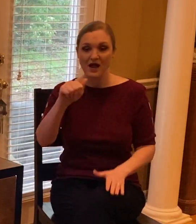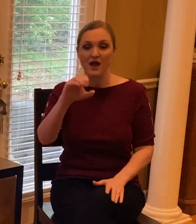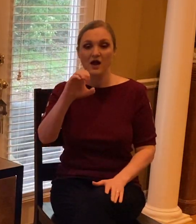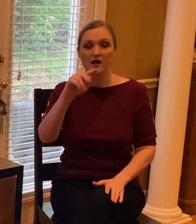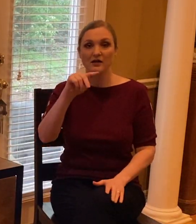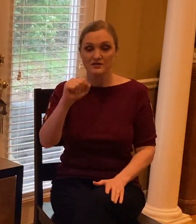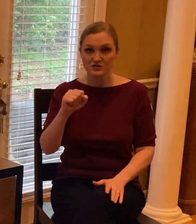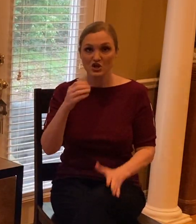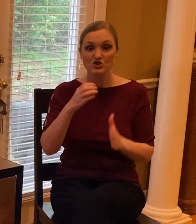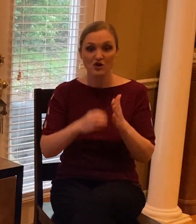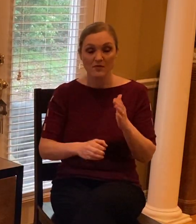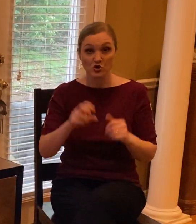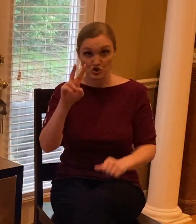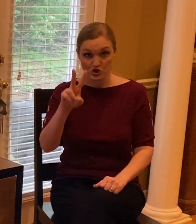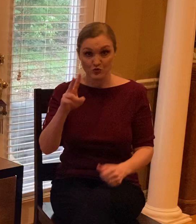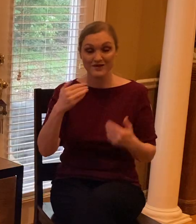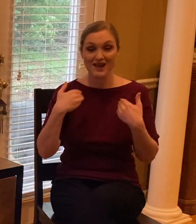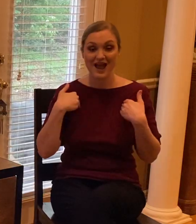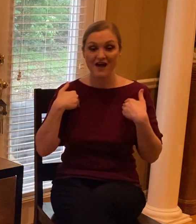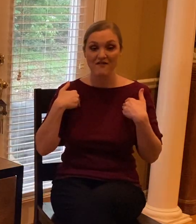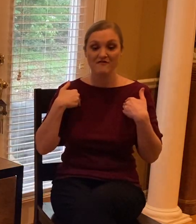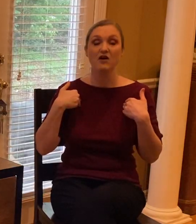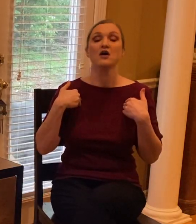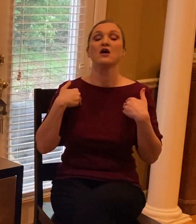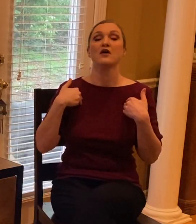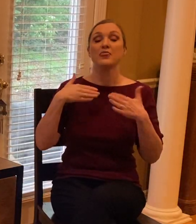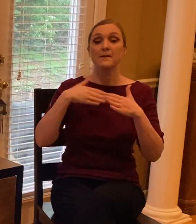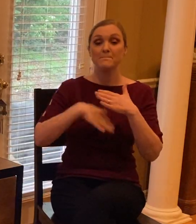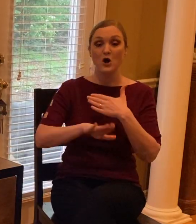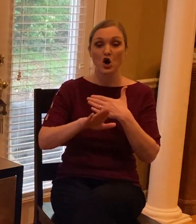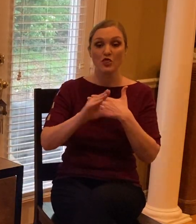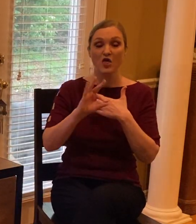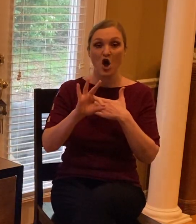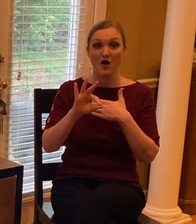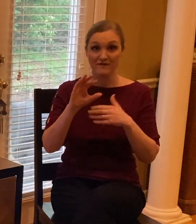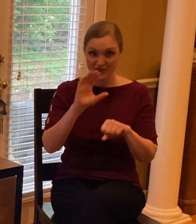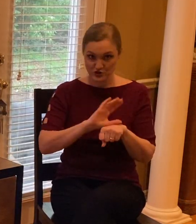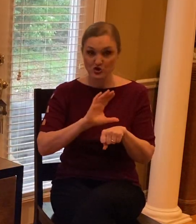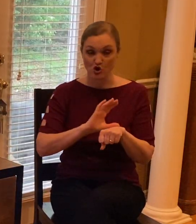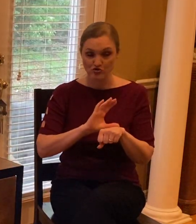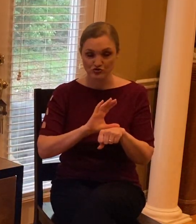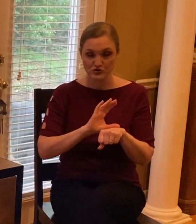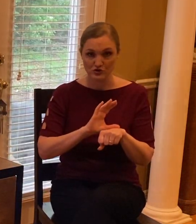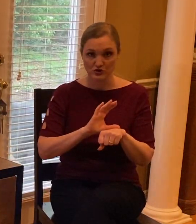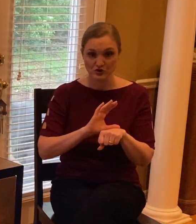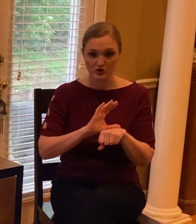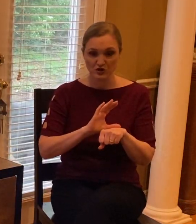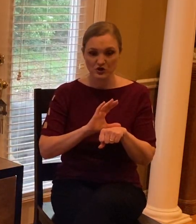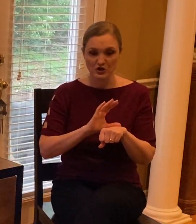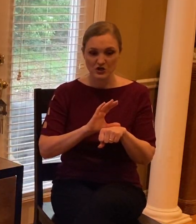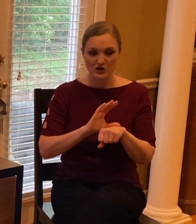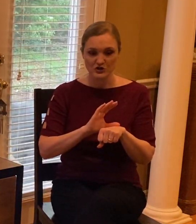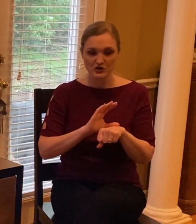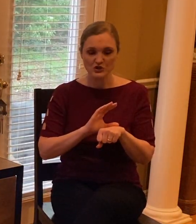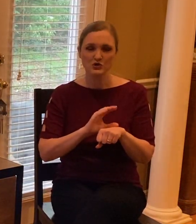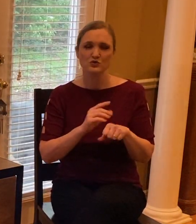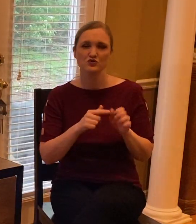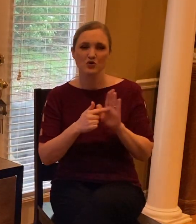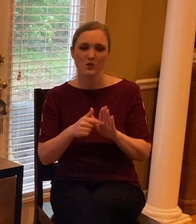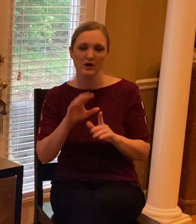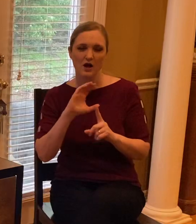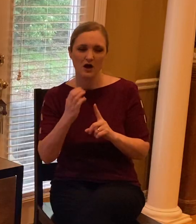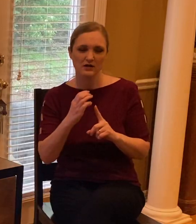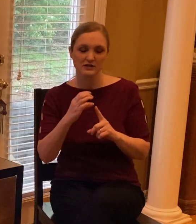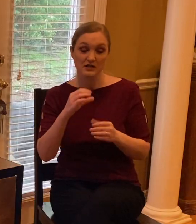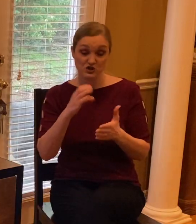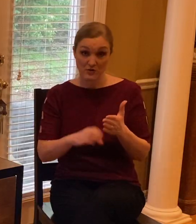2, where we have the birth of the Lord's church, just to set the context, in Acts chapter